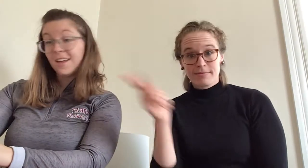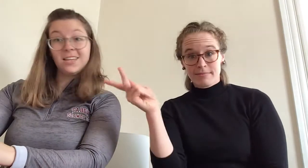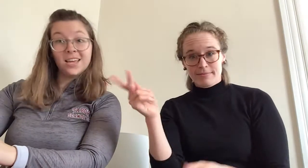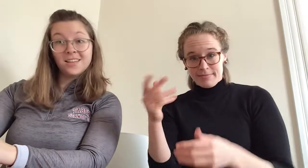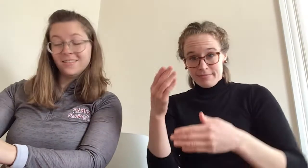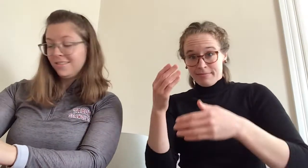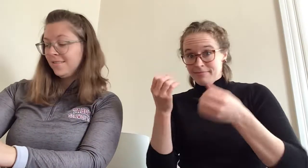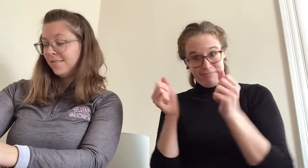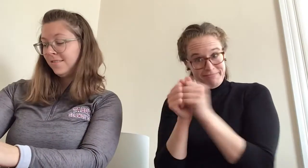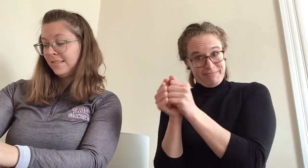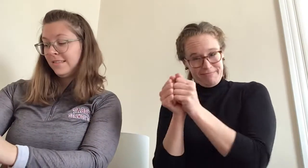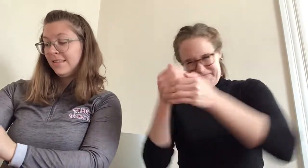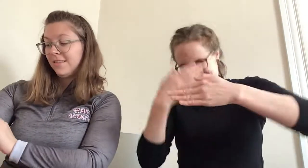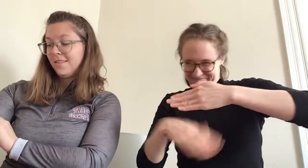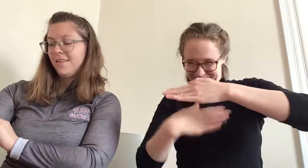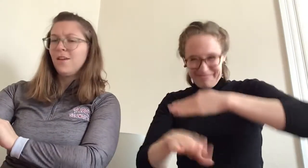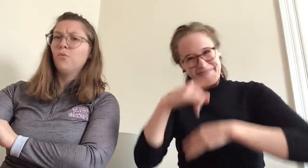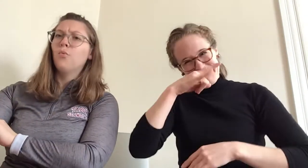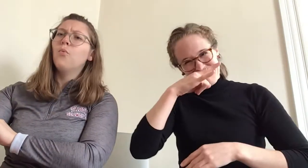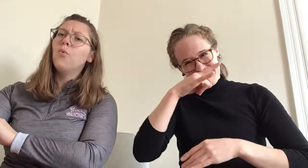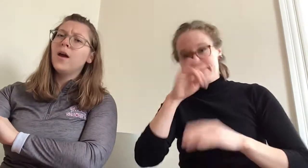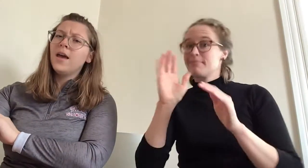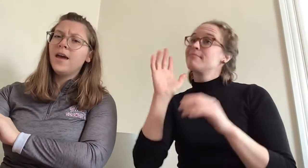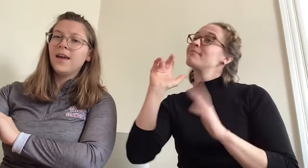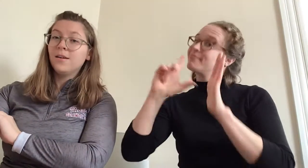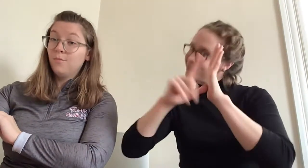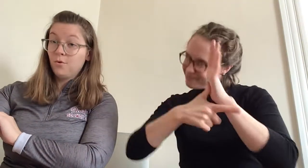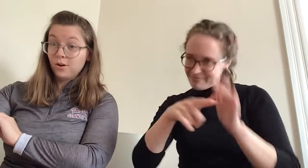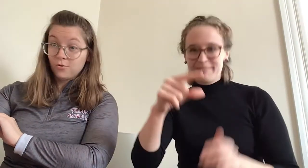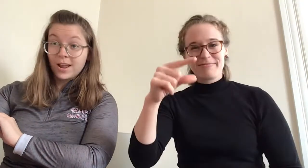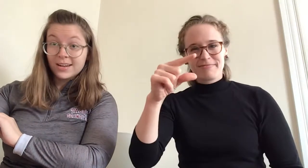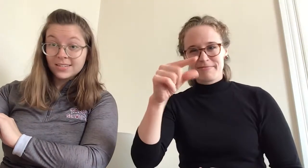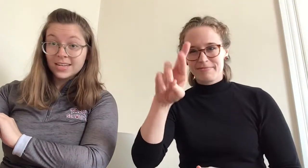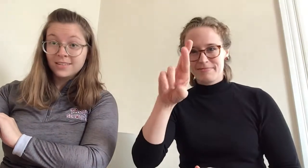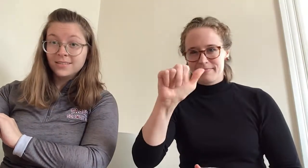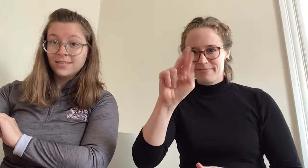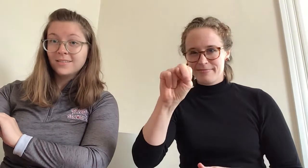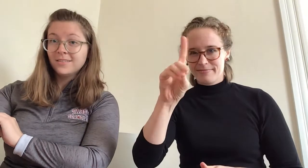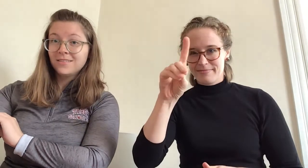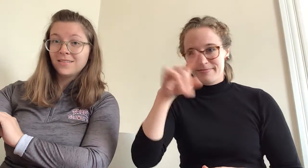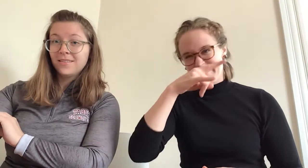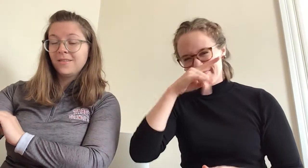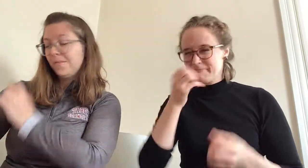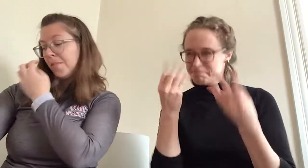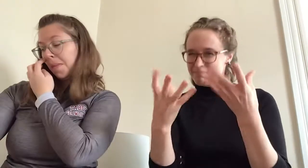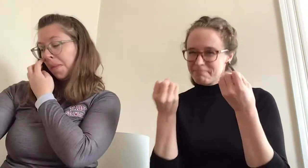And they had kids, and way more grandkids,